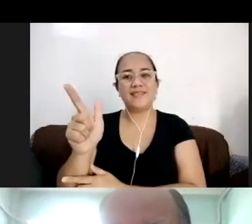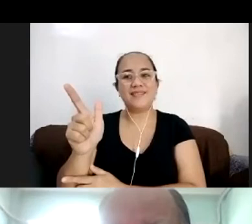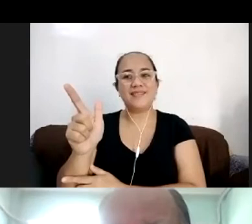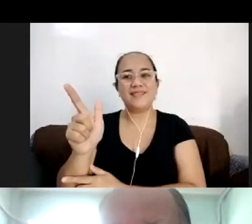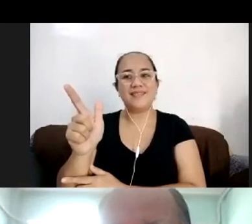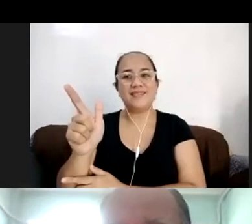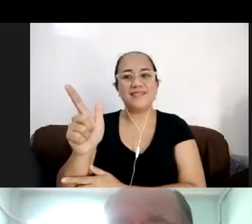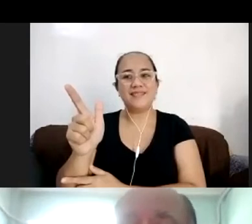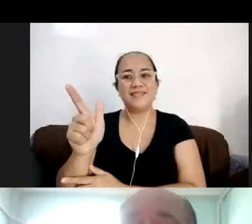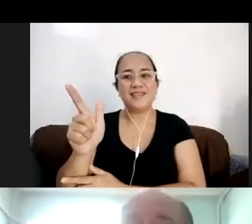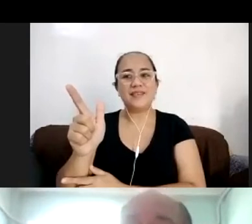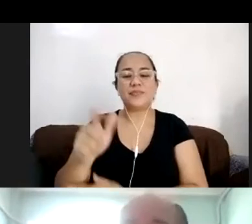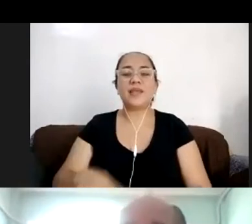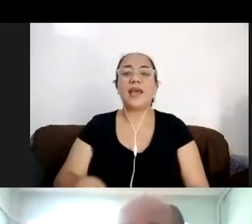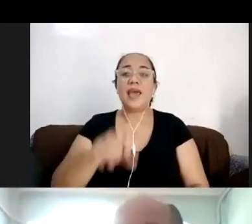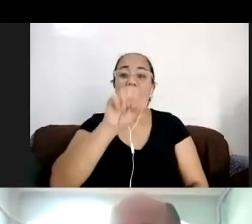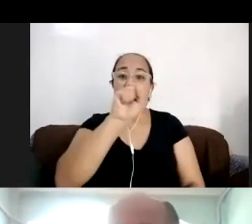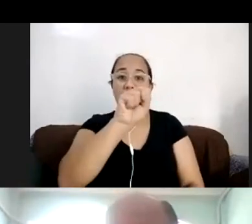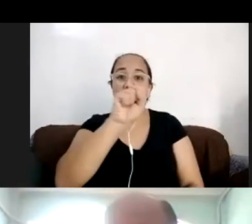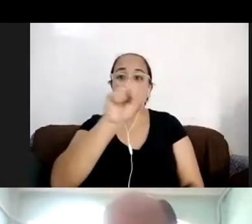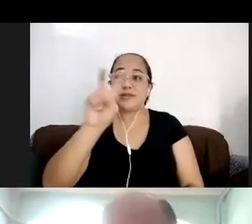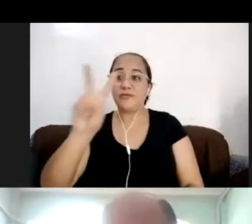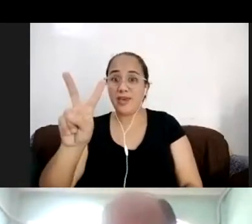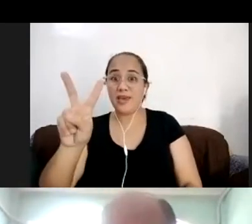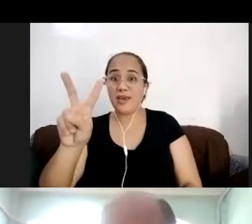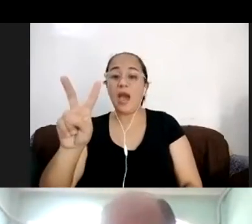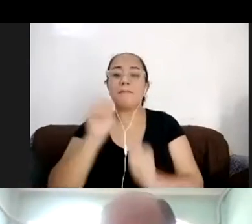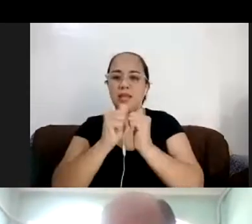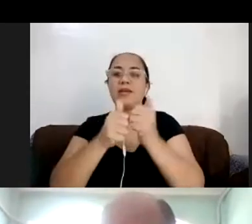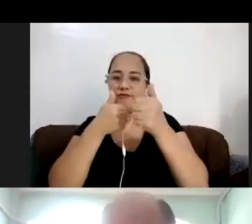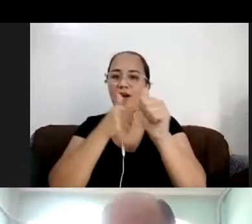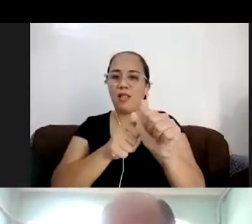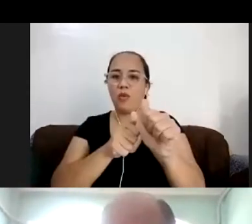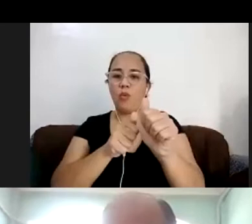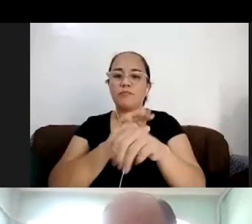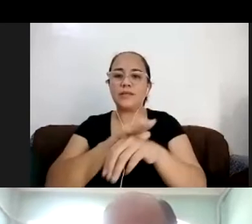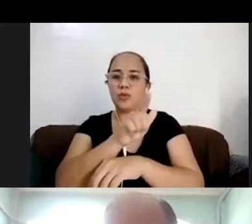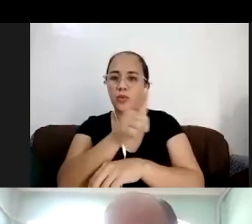Okay, so SV, it follows the basic word order.